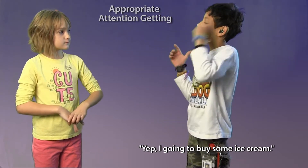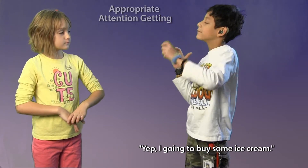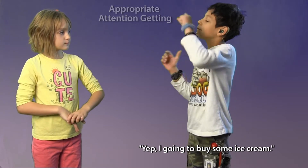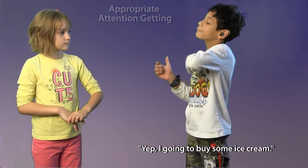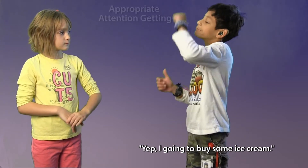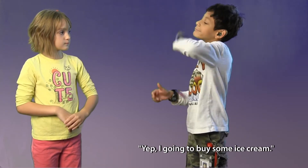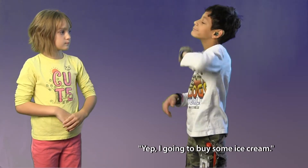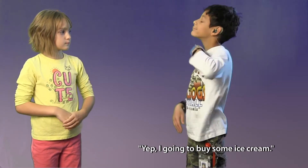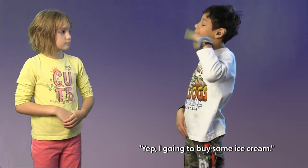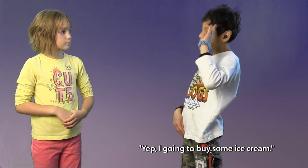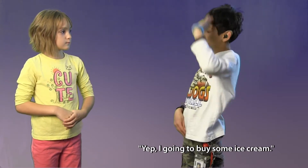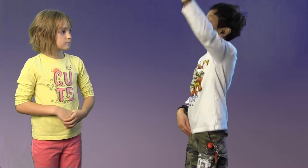I'm going to buy some ice cream.